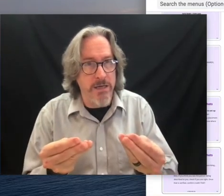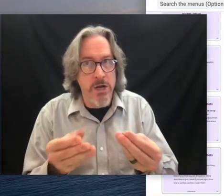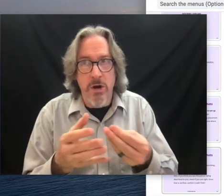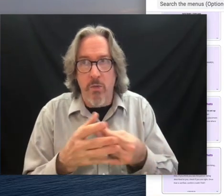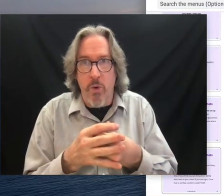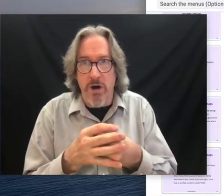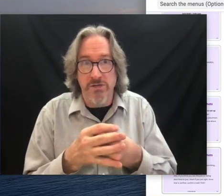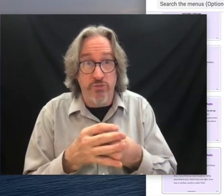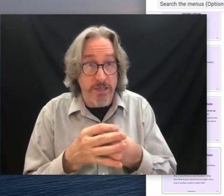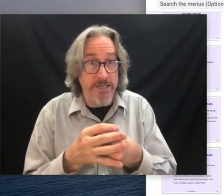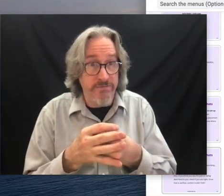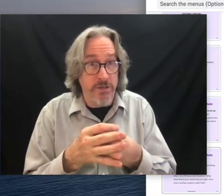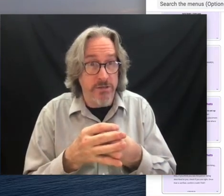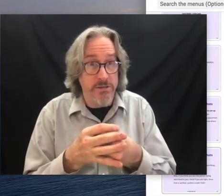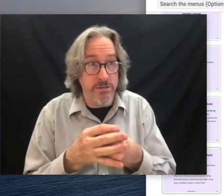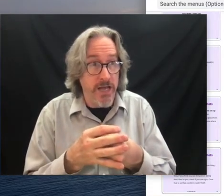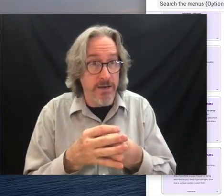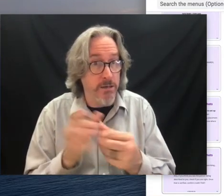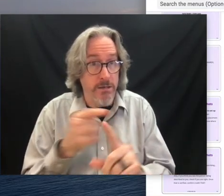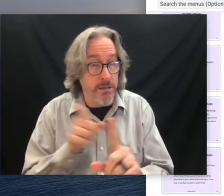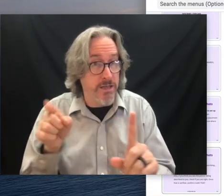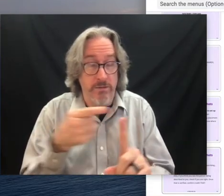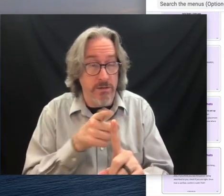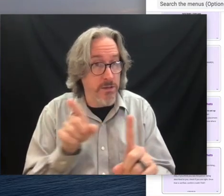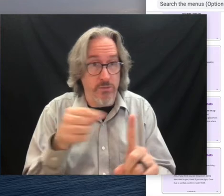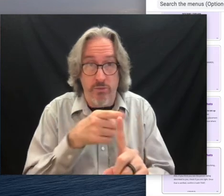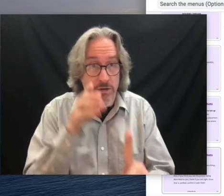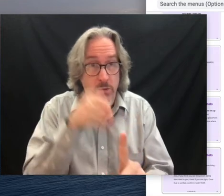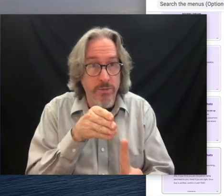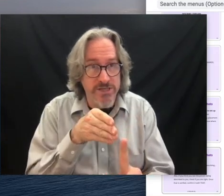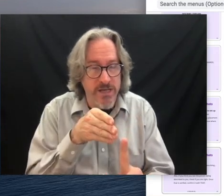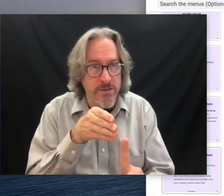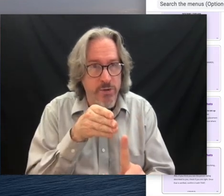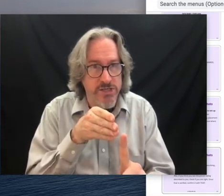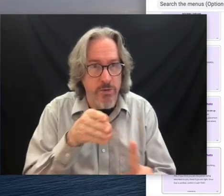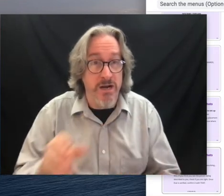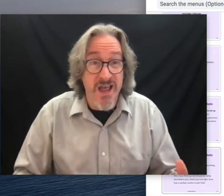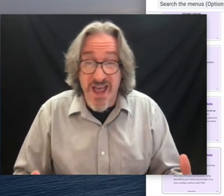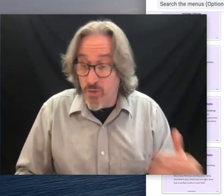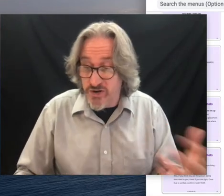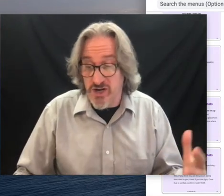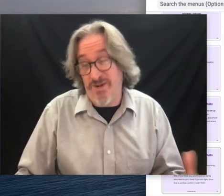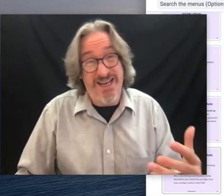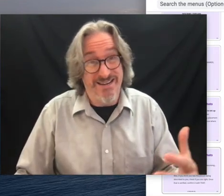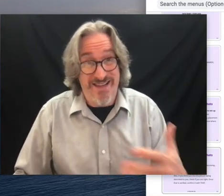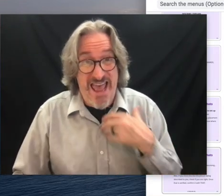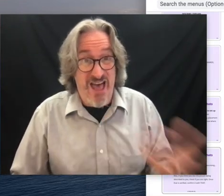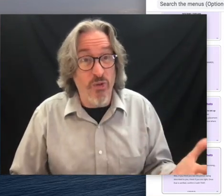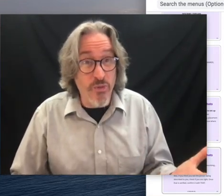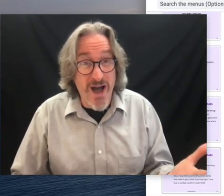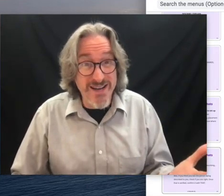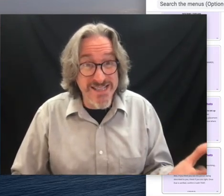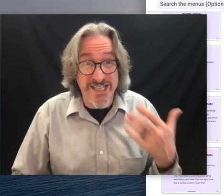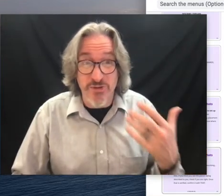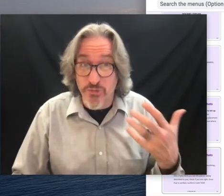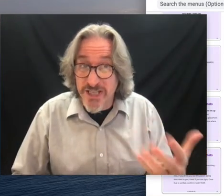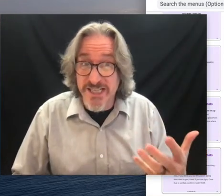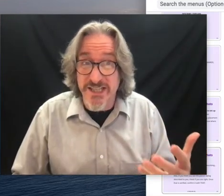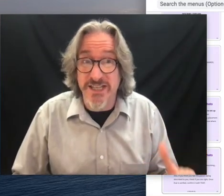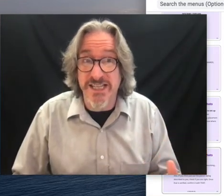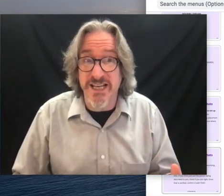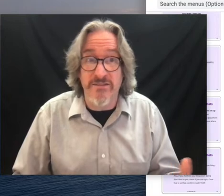that was really difficult. And no one would just tell them what's going on. When you're talking about like health wise, it's